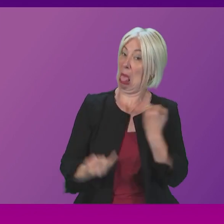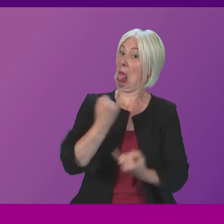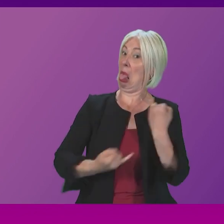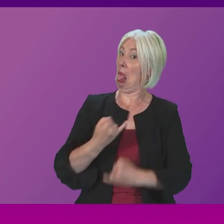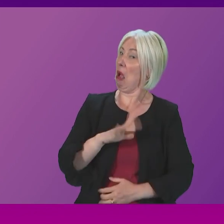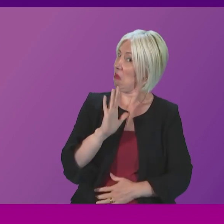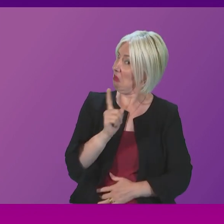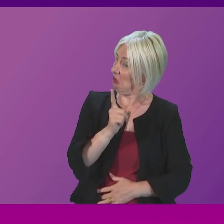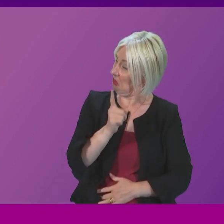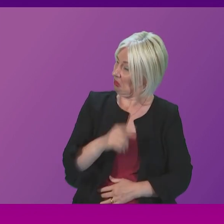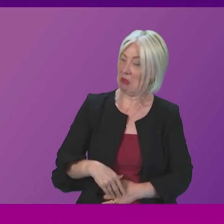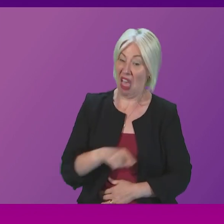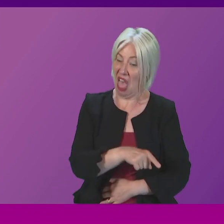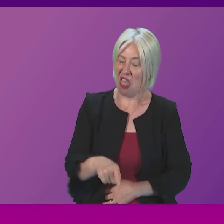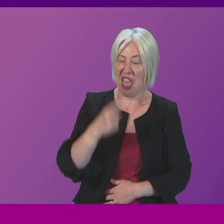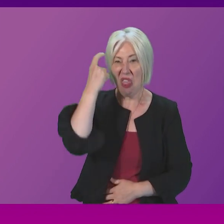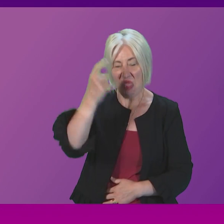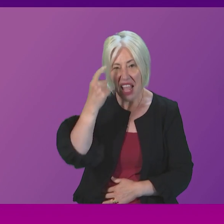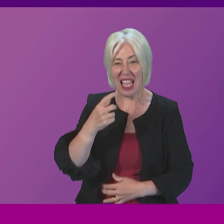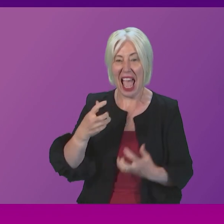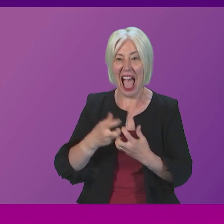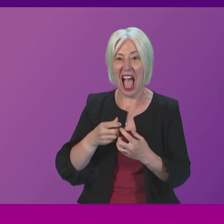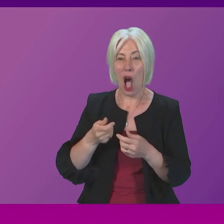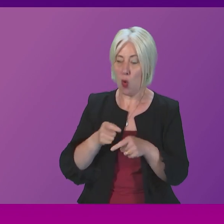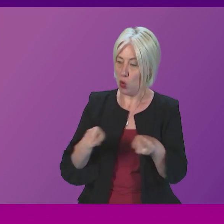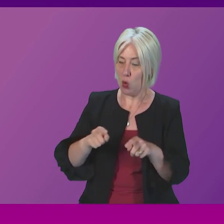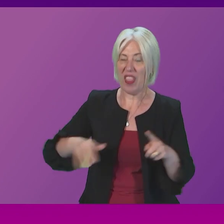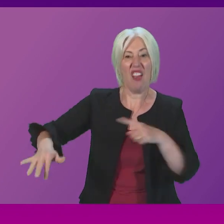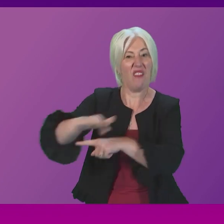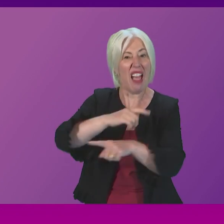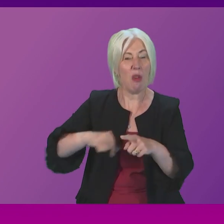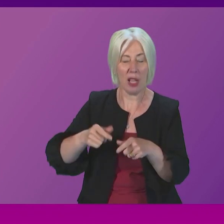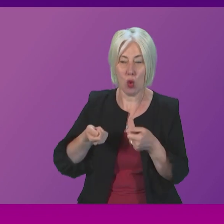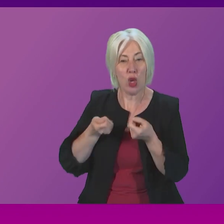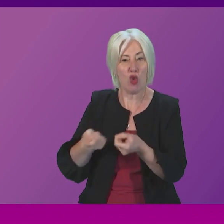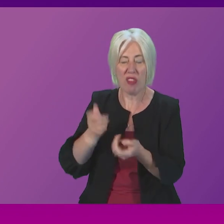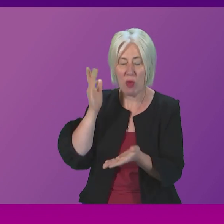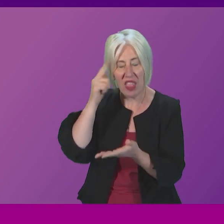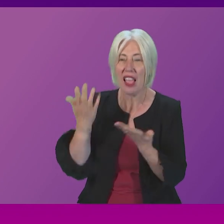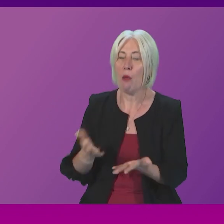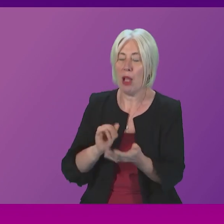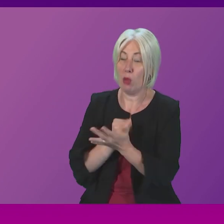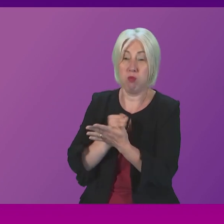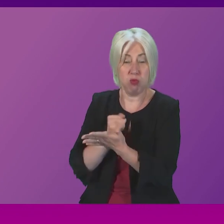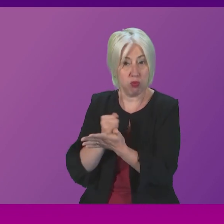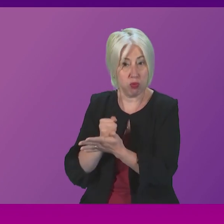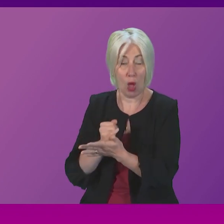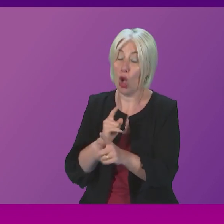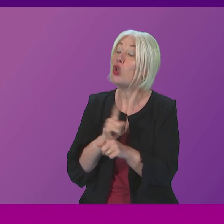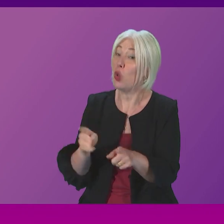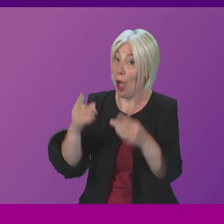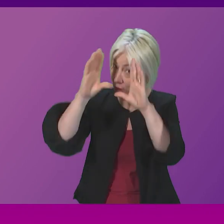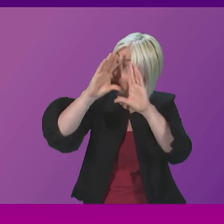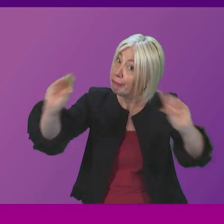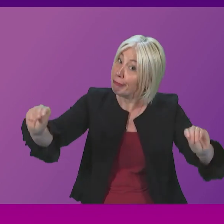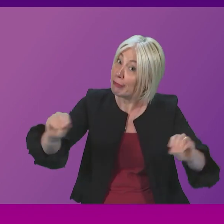they really, really think that the way that we treat our environment is absolutely horrific. So, you know, a word out